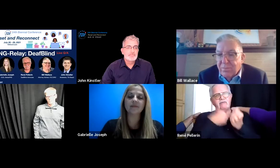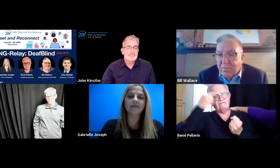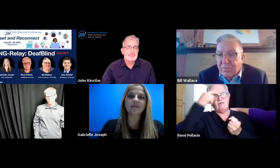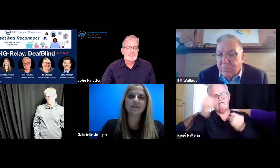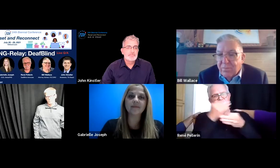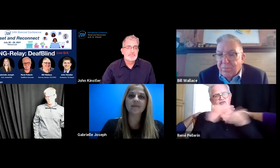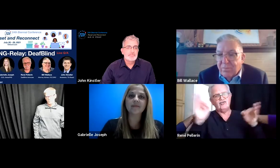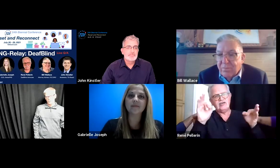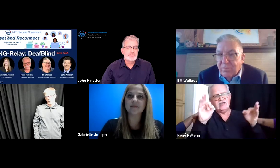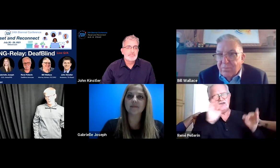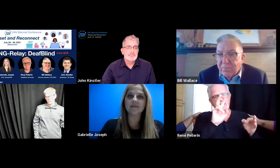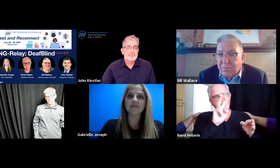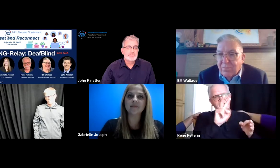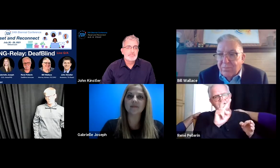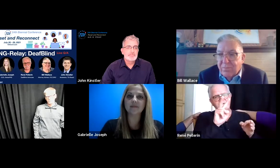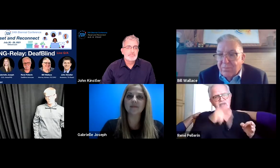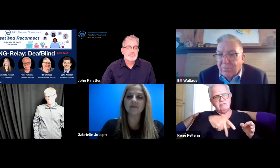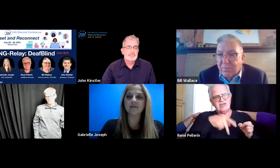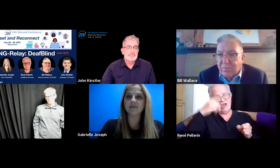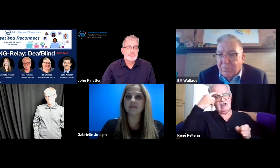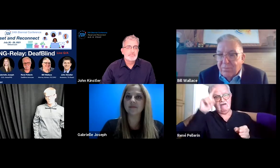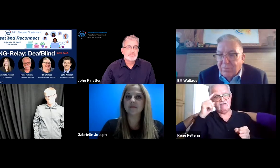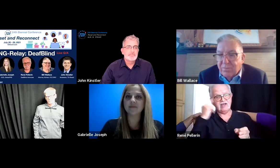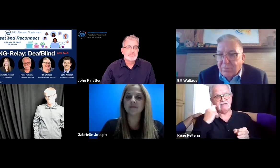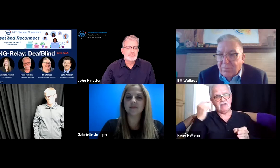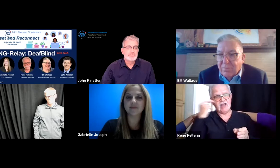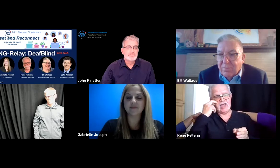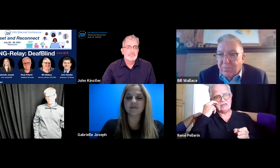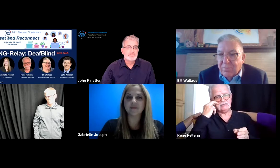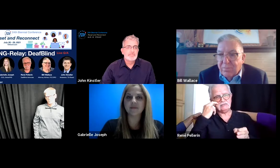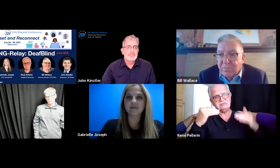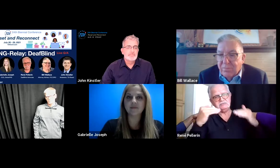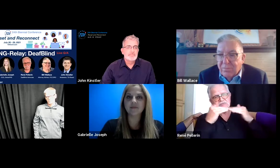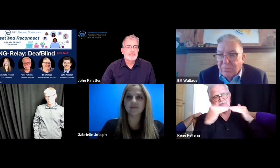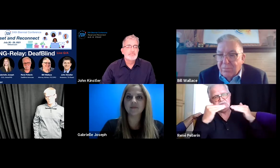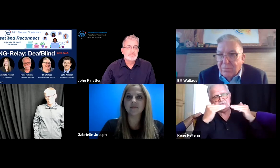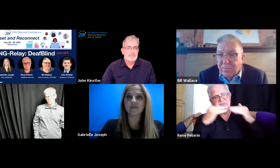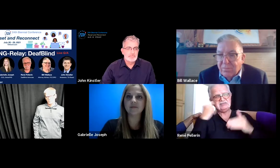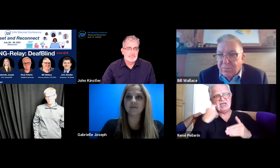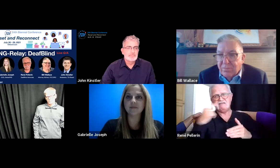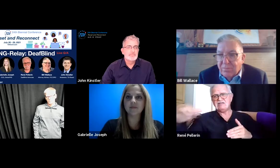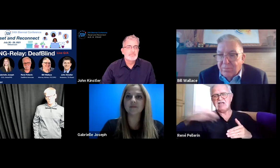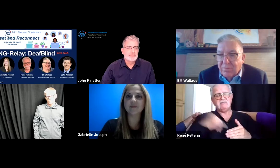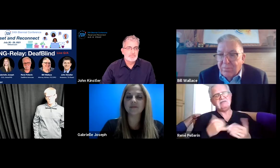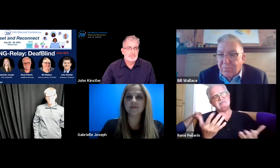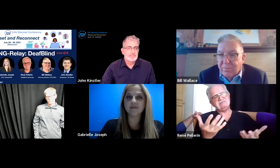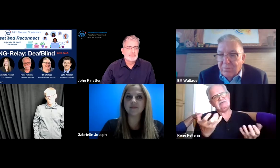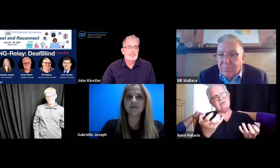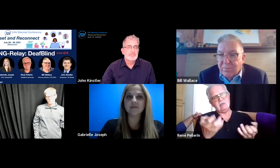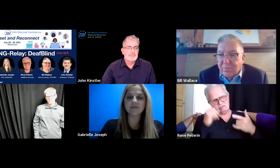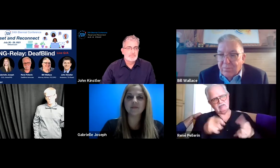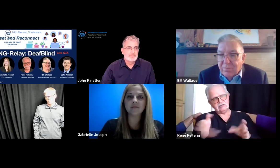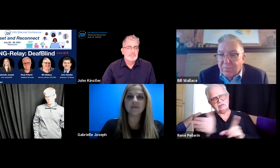propose that to Congress. Now we're asking for advocacy for free video phone for the deafblind community, for